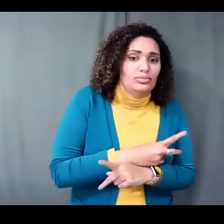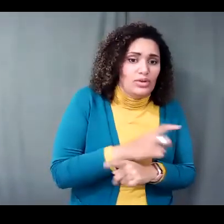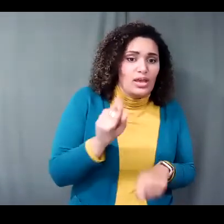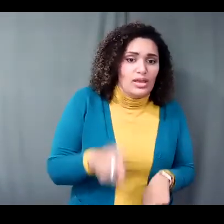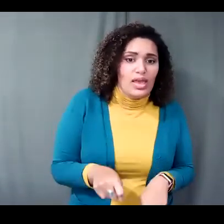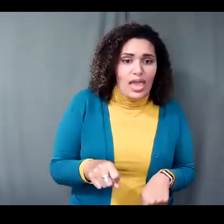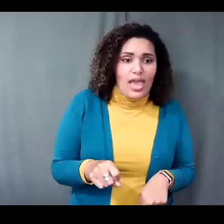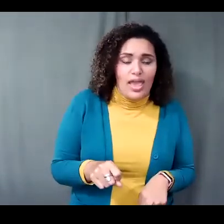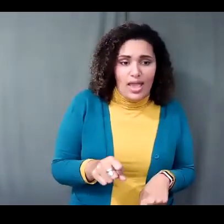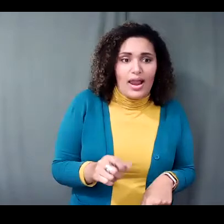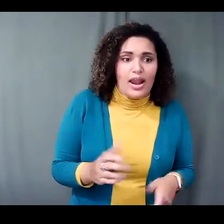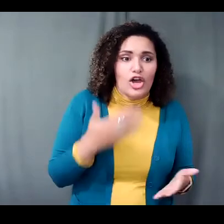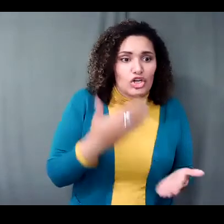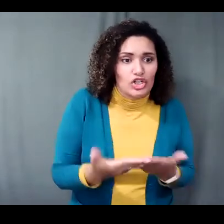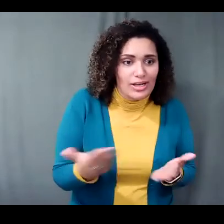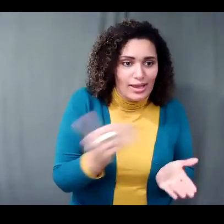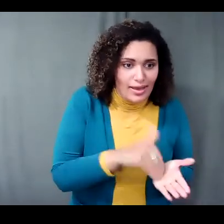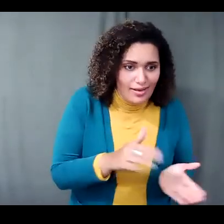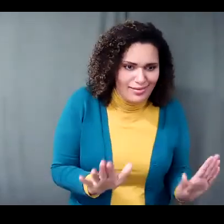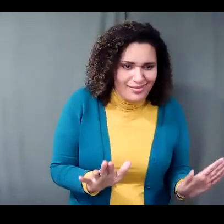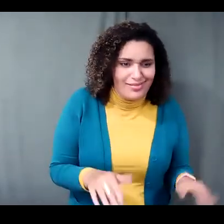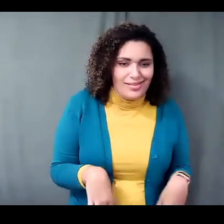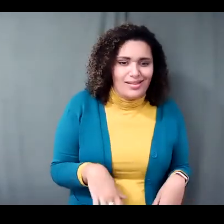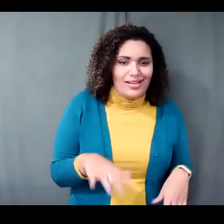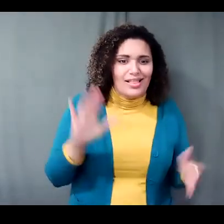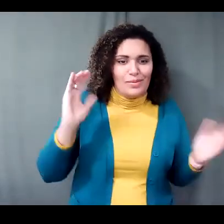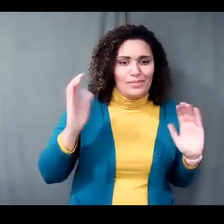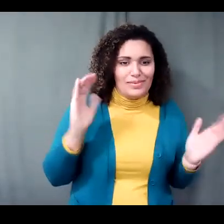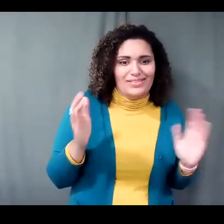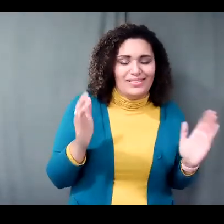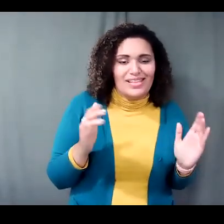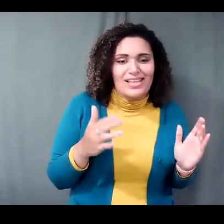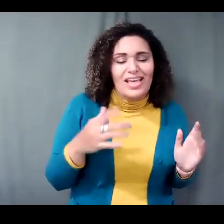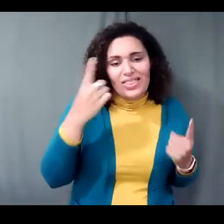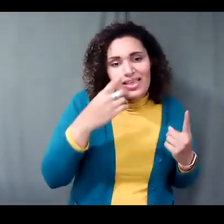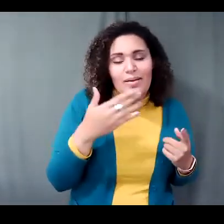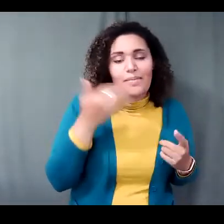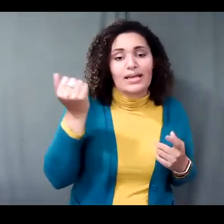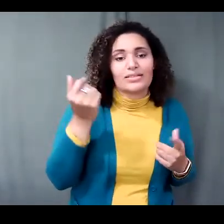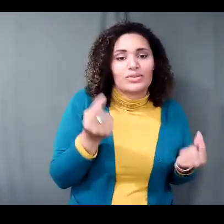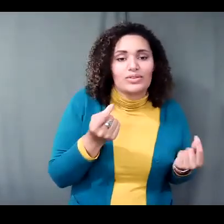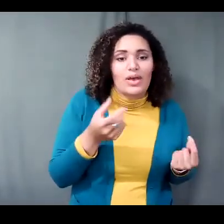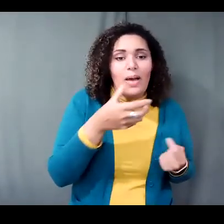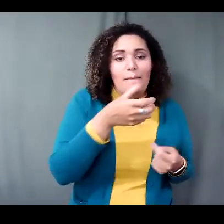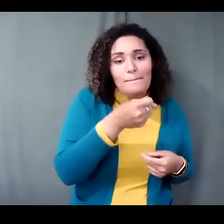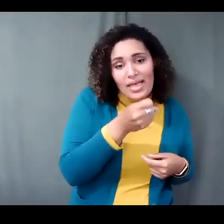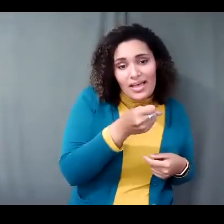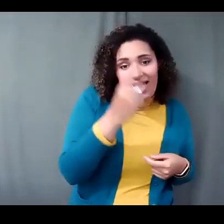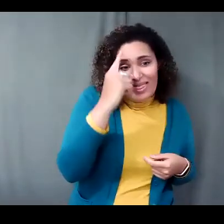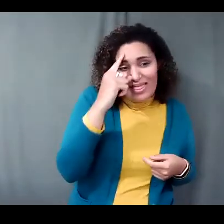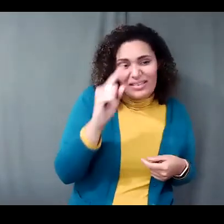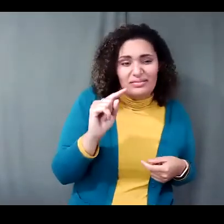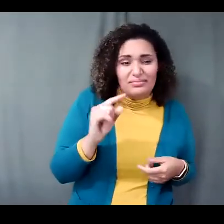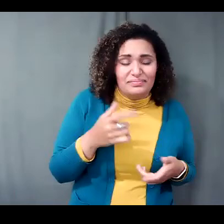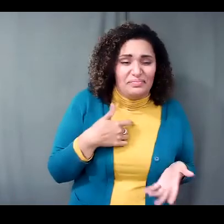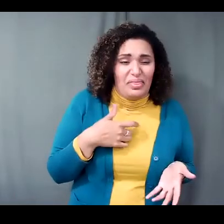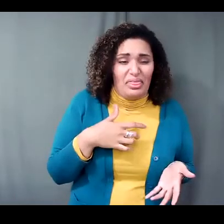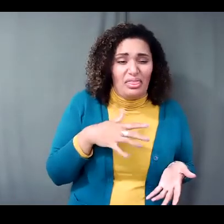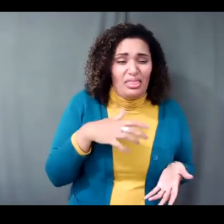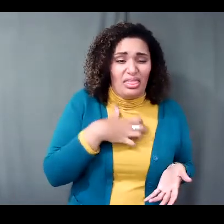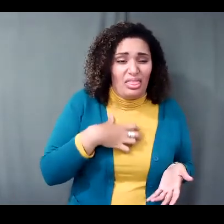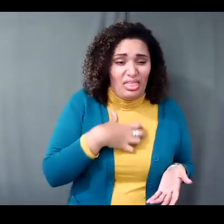being good again. And the best kind of metaphor or parallel I can think of is if you think of milk and then you think of spoiled milk, it's disgusting. But if you